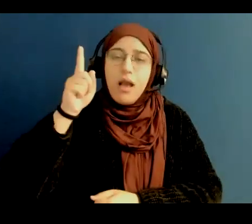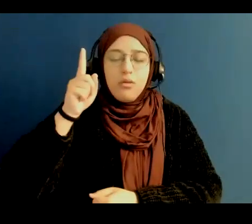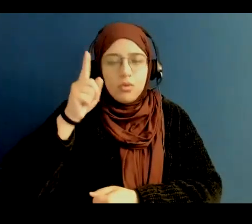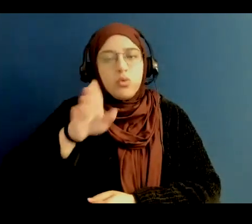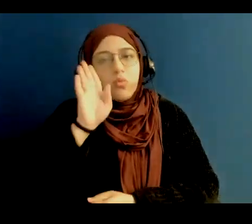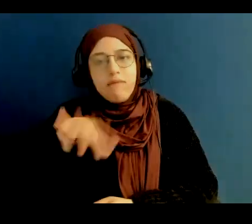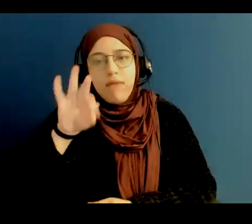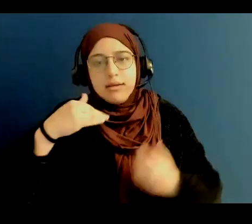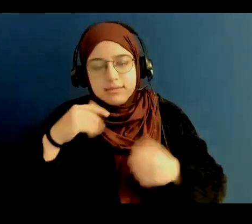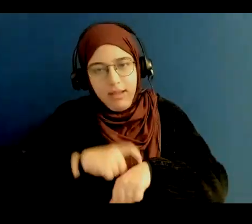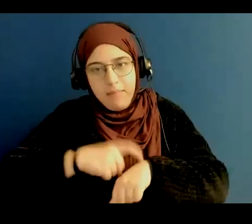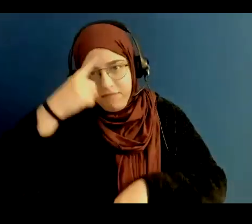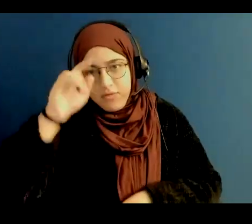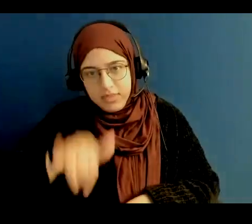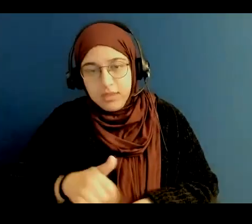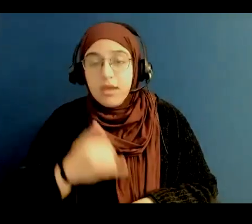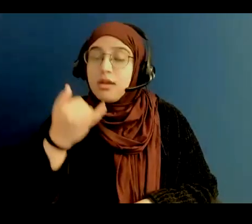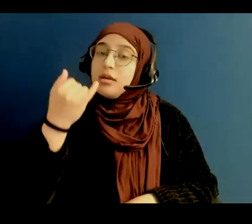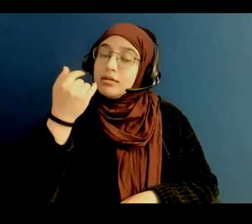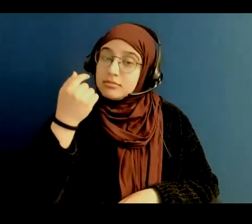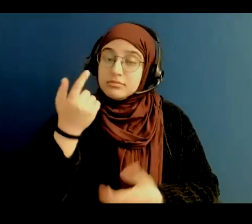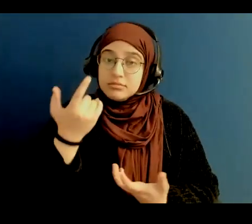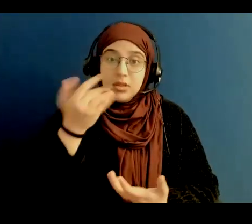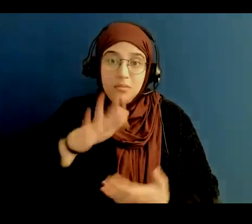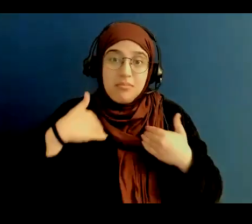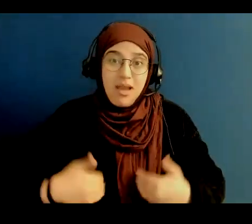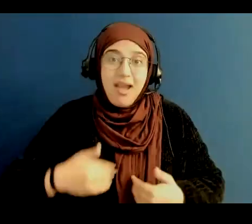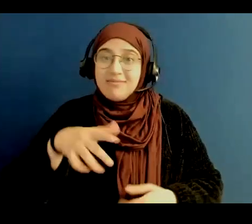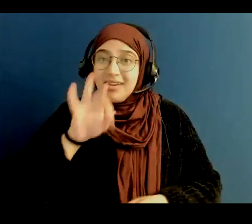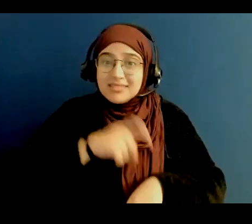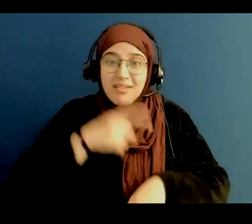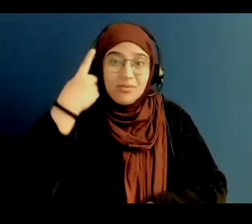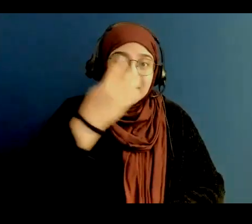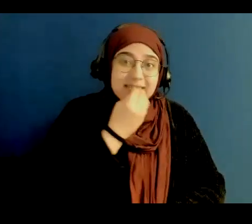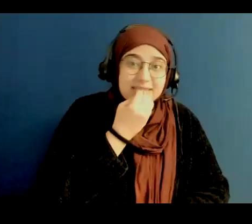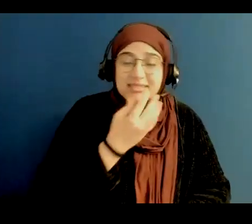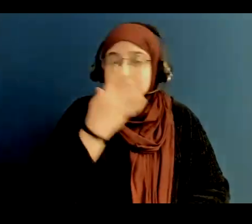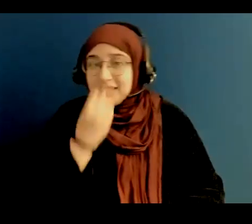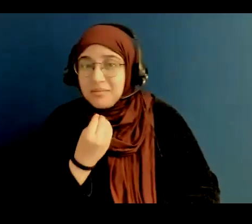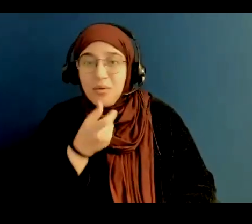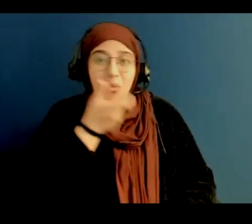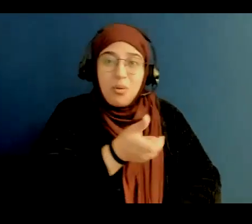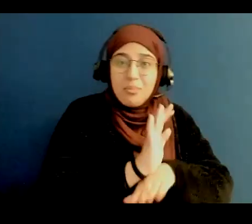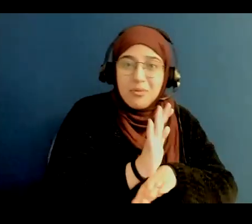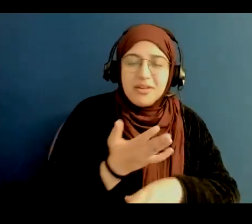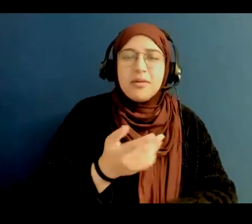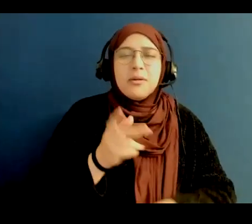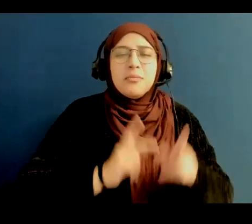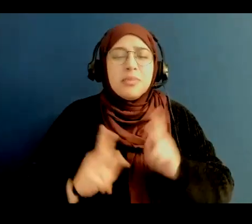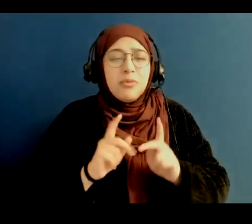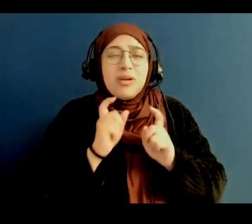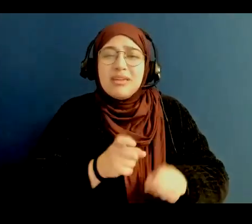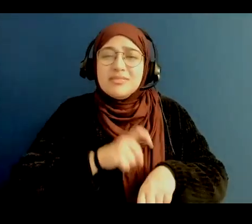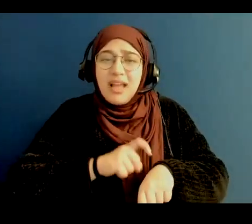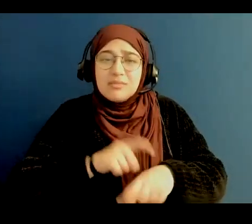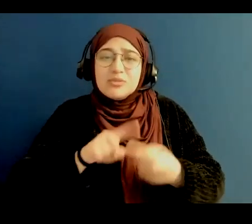to eat, to sleep. You find time to watch your favorite movie or whatever it is. People give time to the things that they love. So